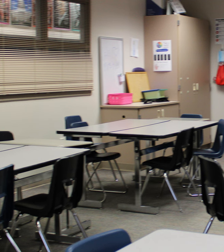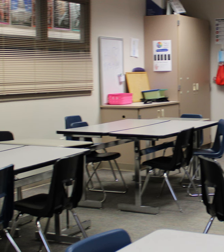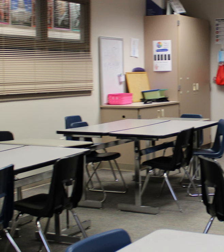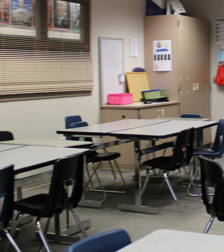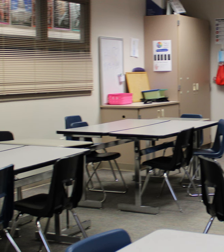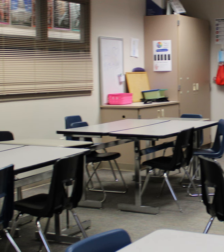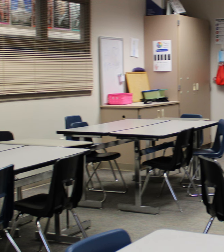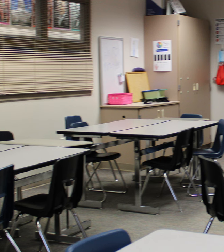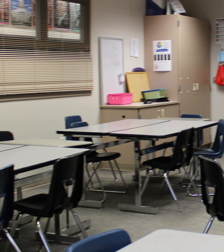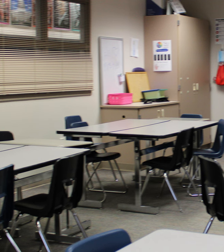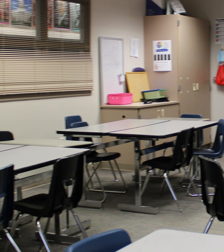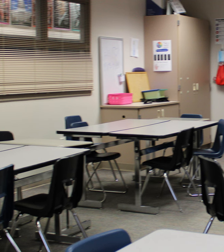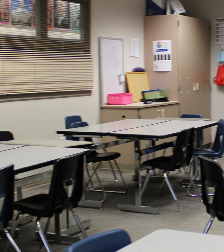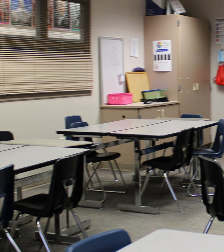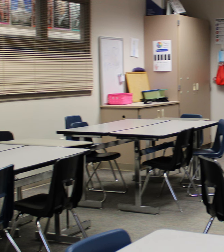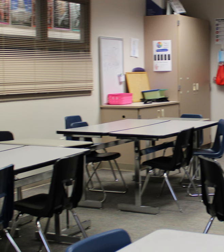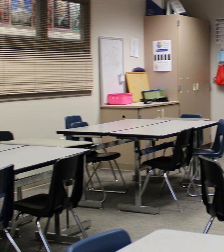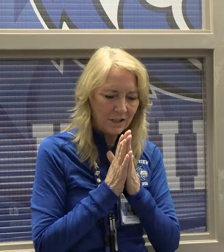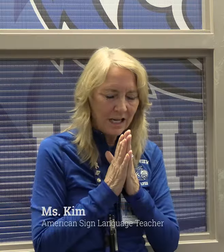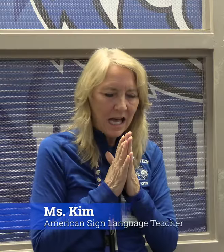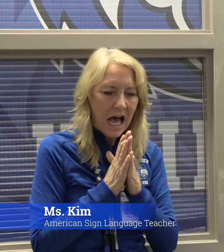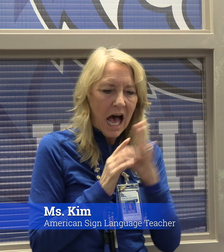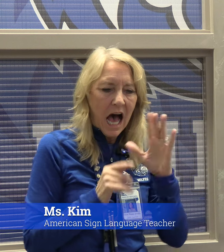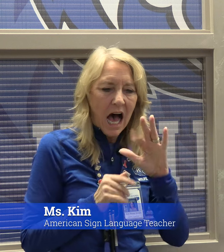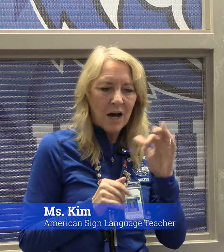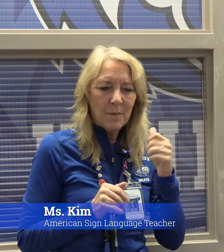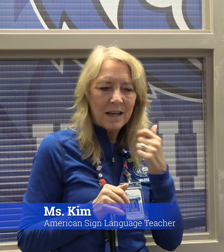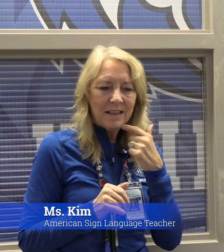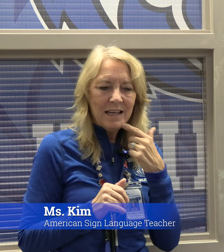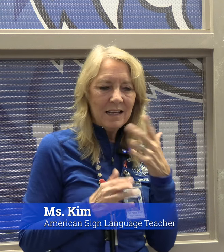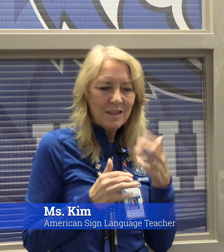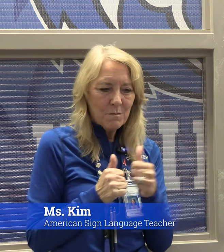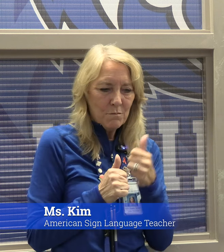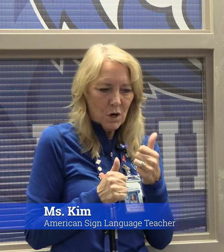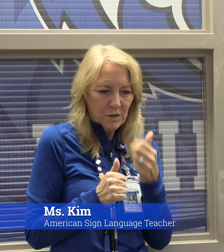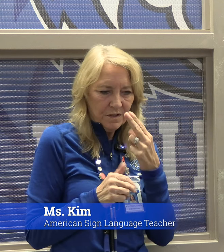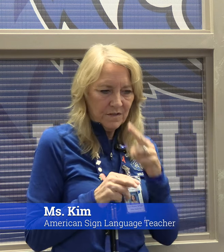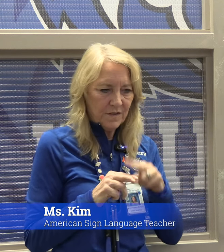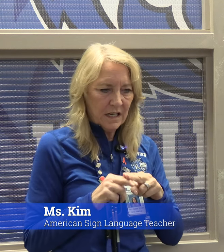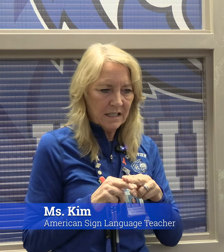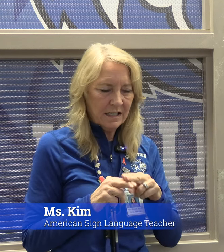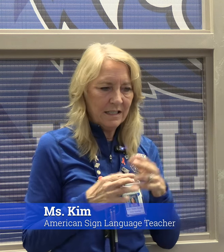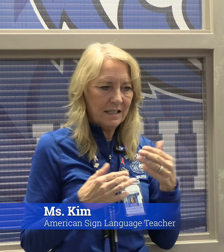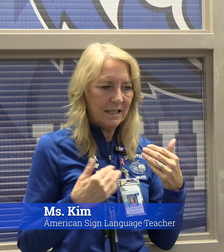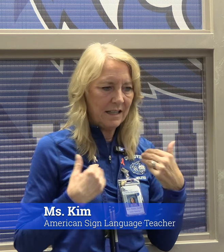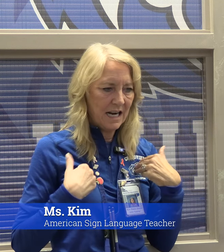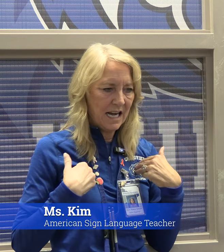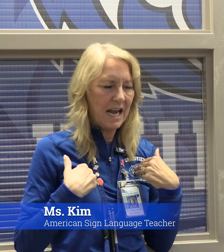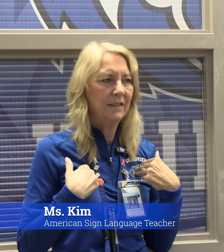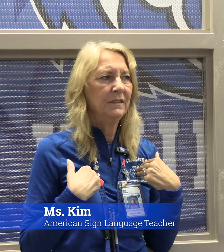she holds the good times closer to her heart. I think the most fun that I have